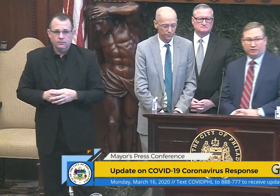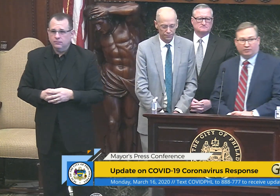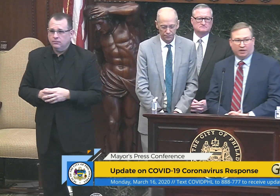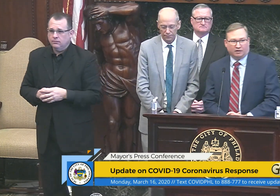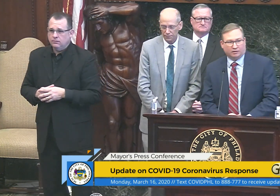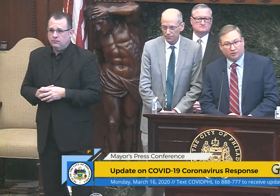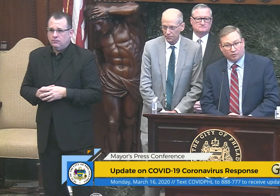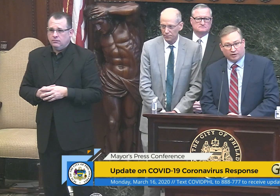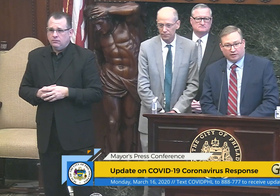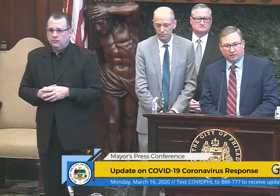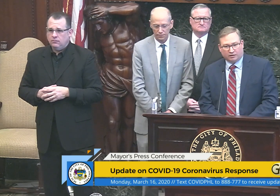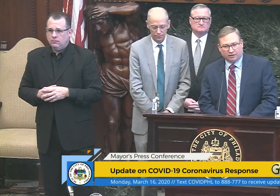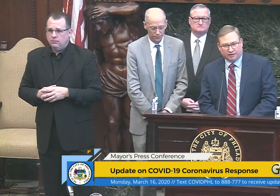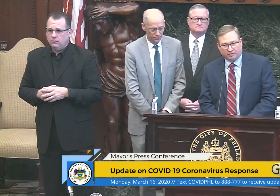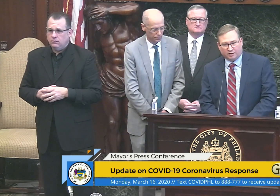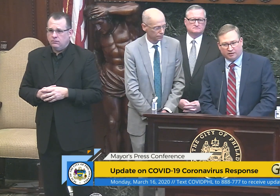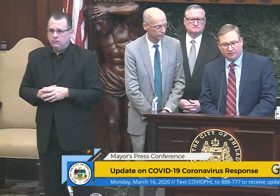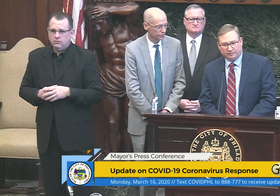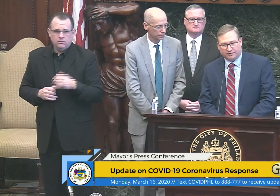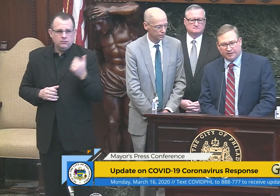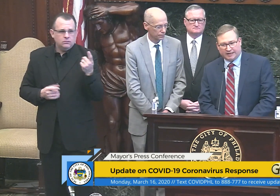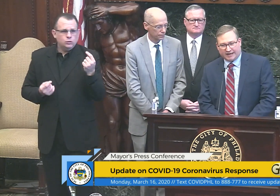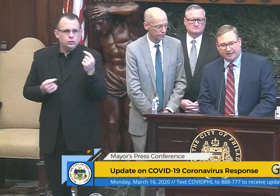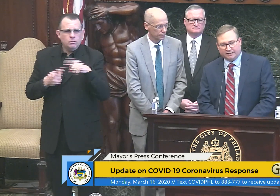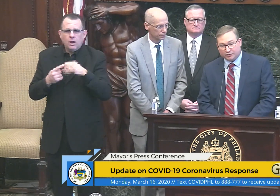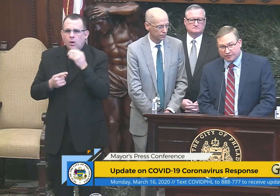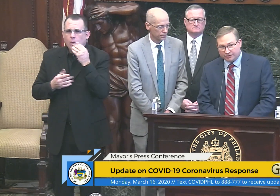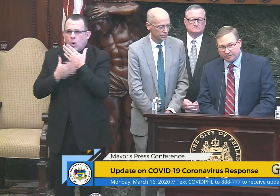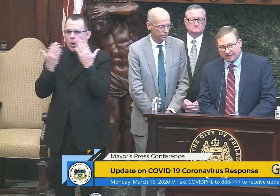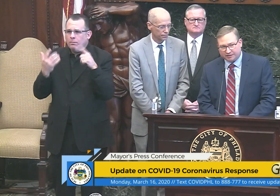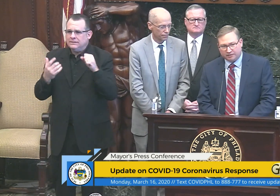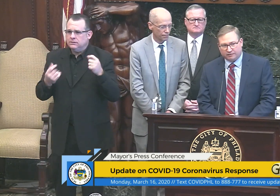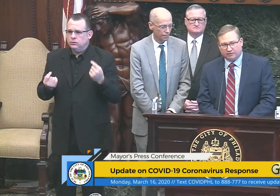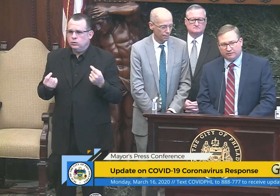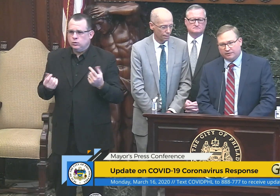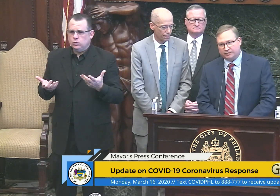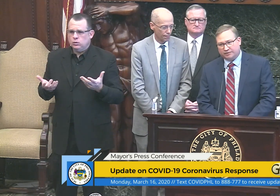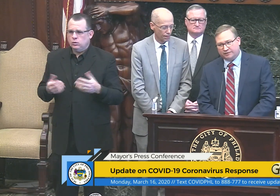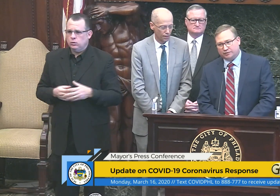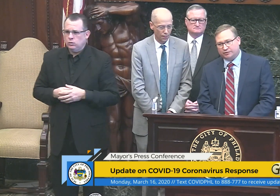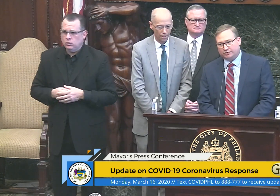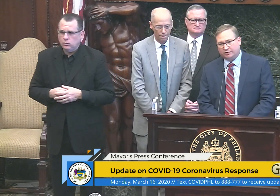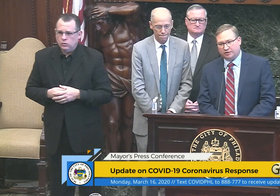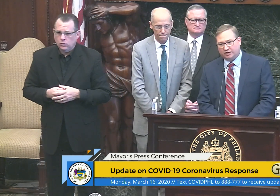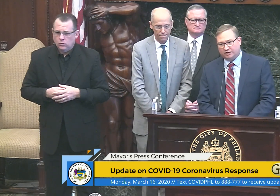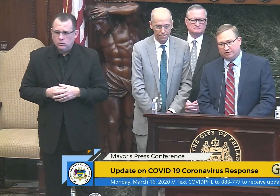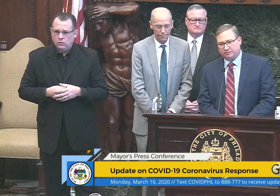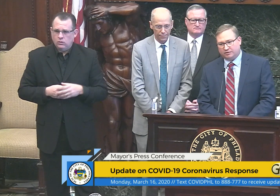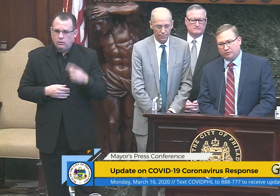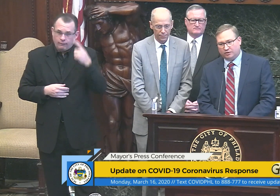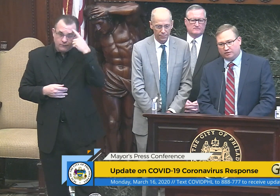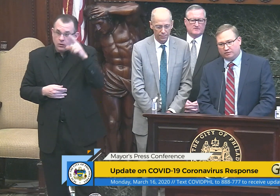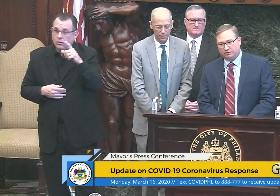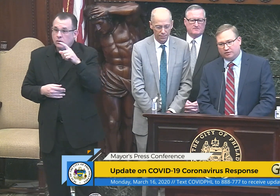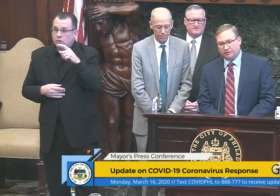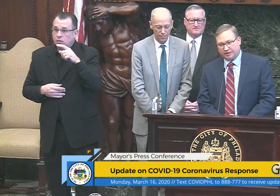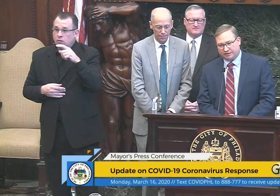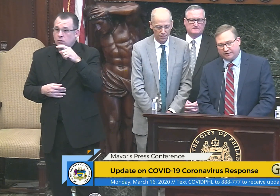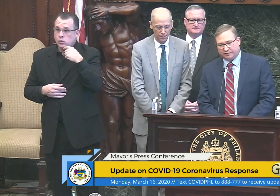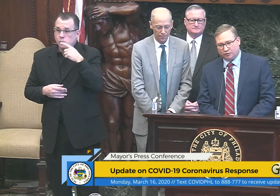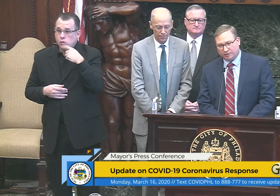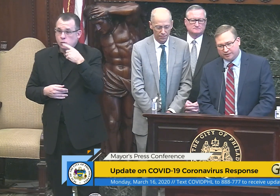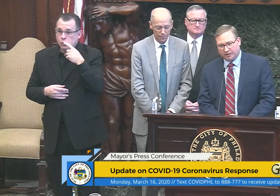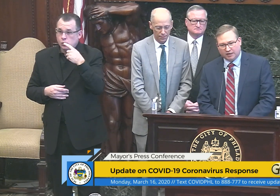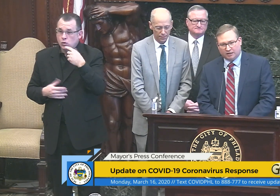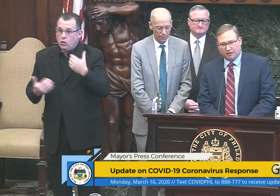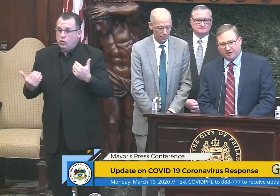So we are working on adding additional shelter capacity for those individuals who are currently